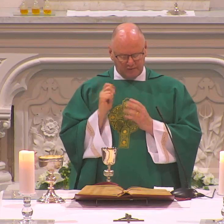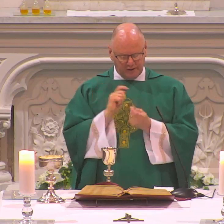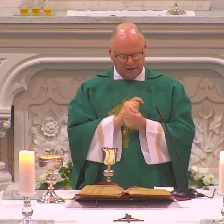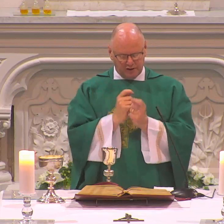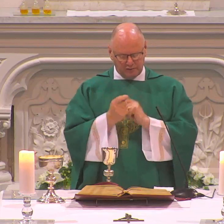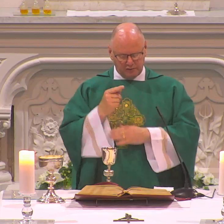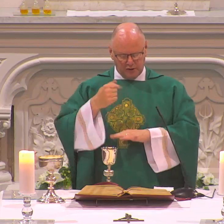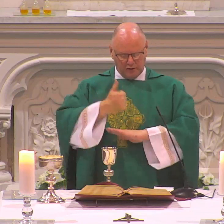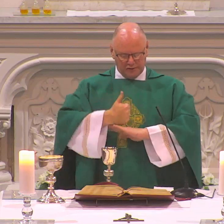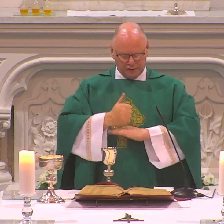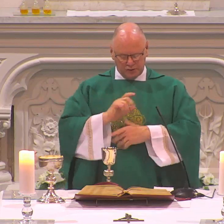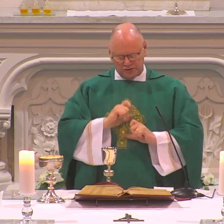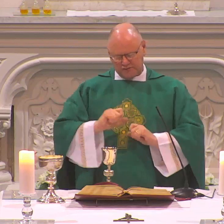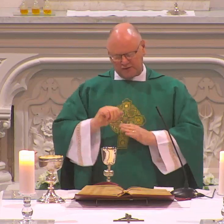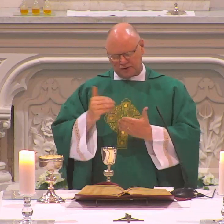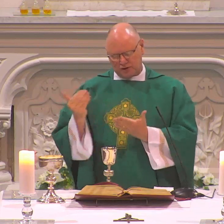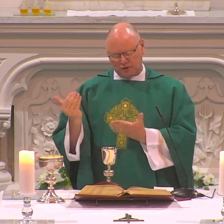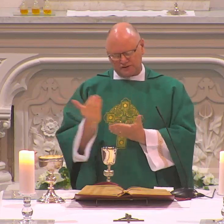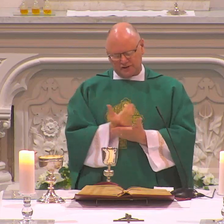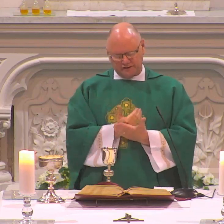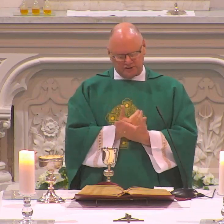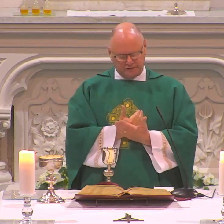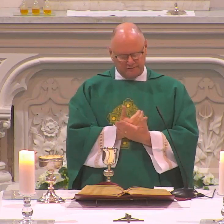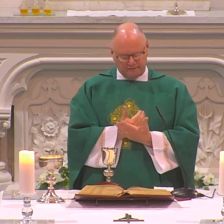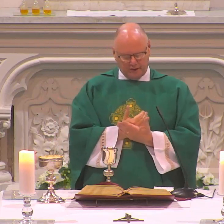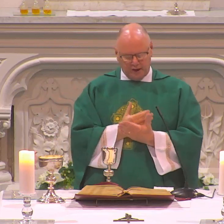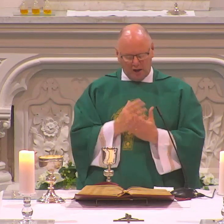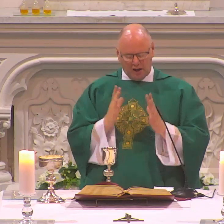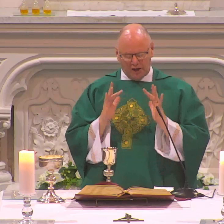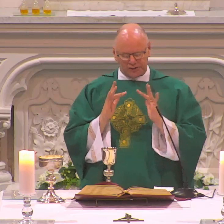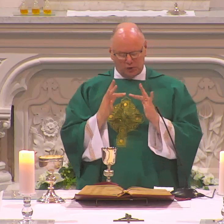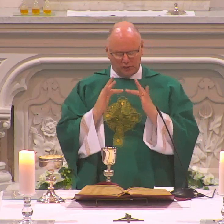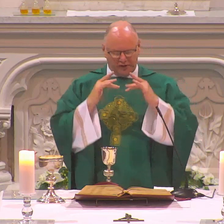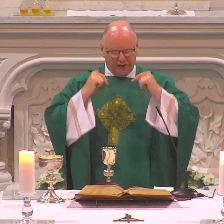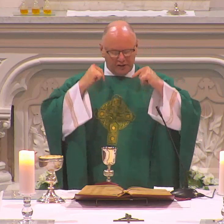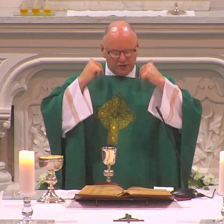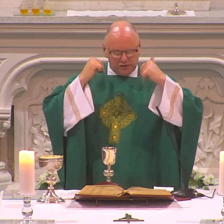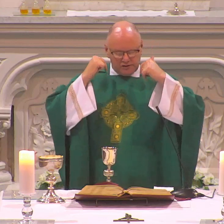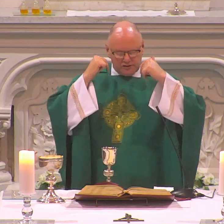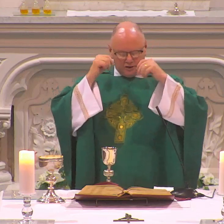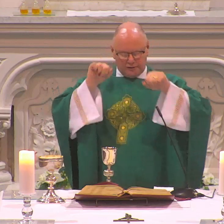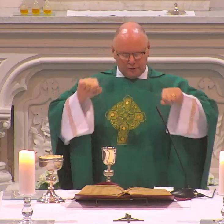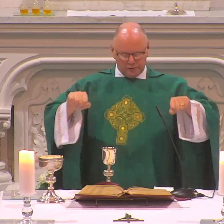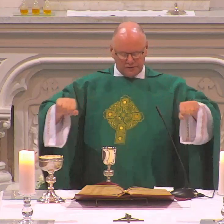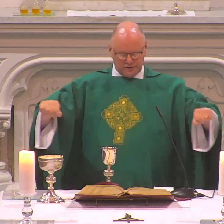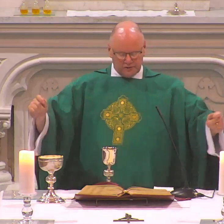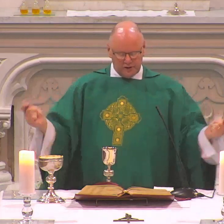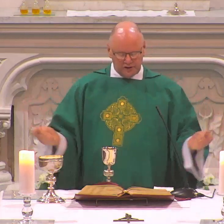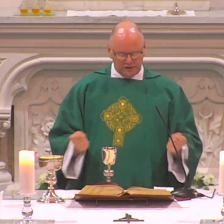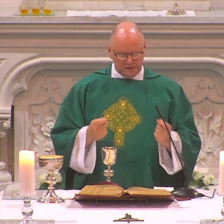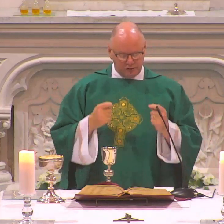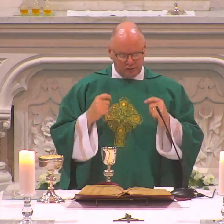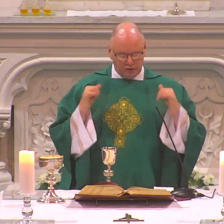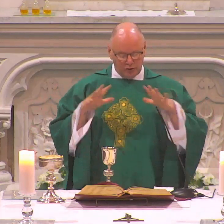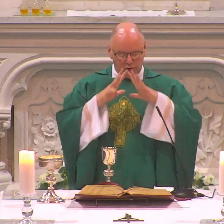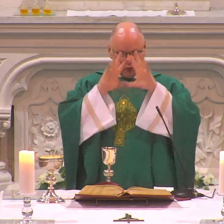have become the source of eternal salvation. And so, with the angels and thrones and dominions